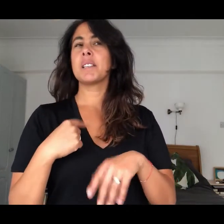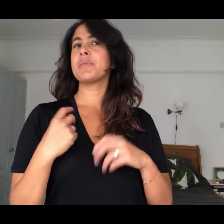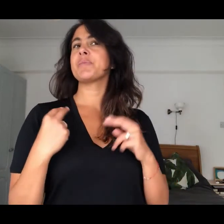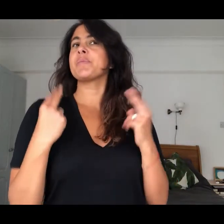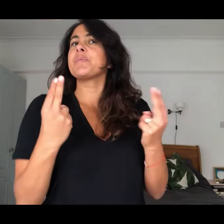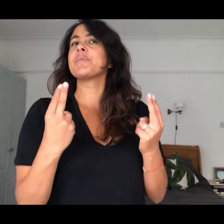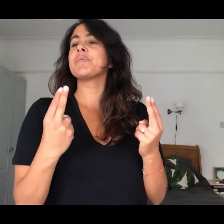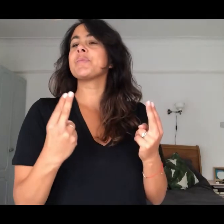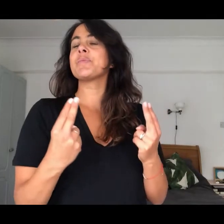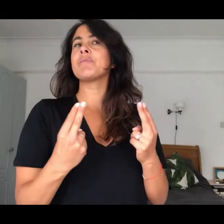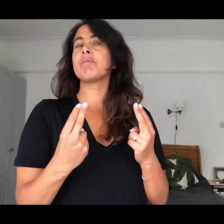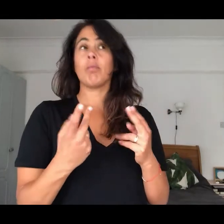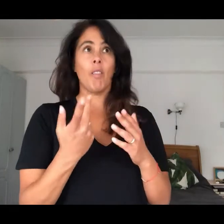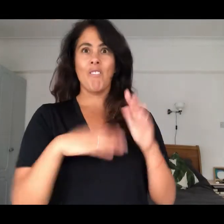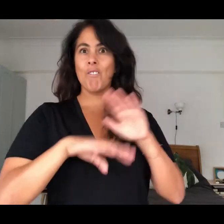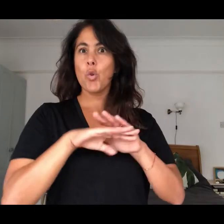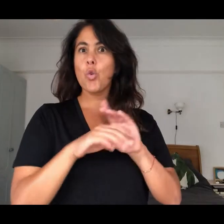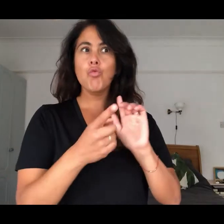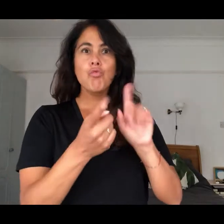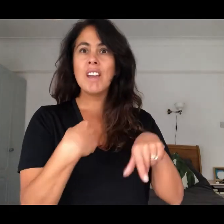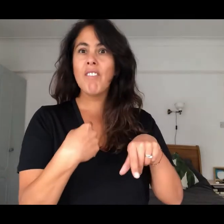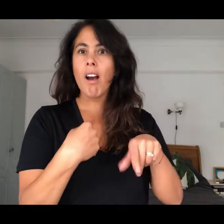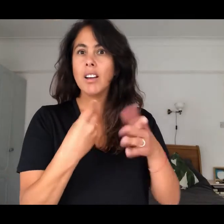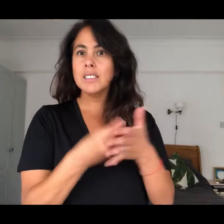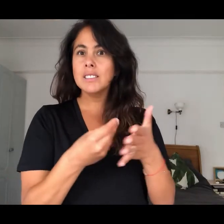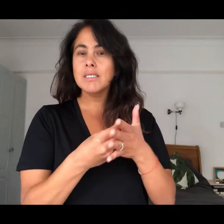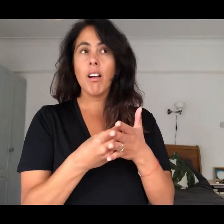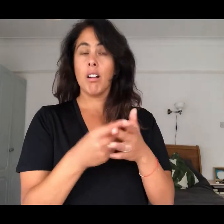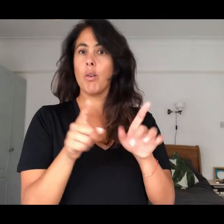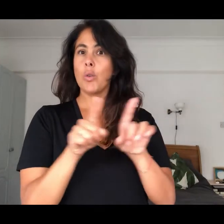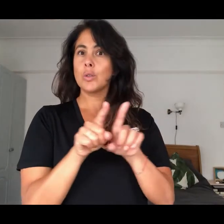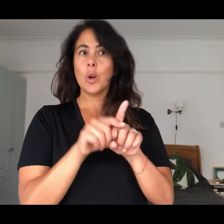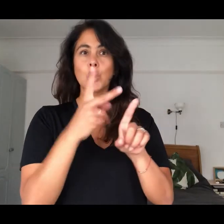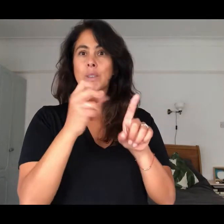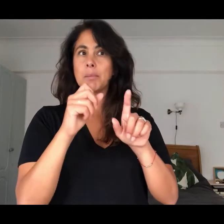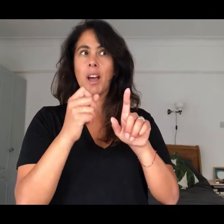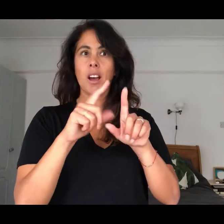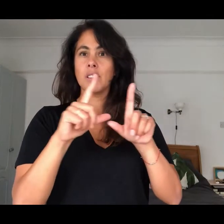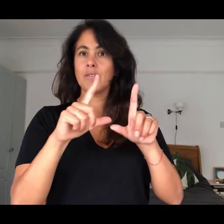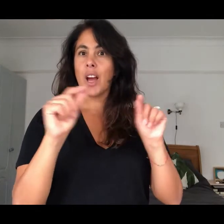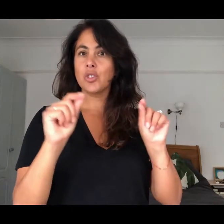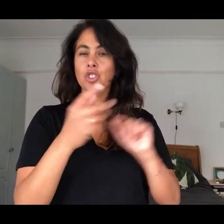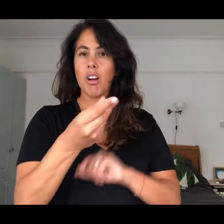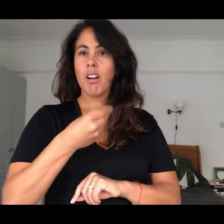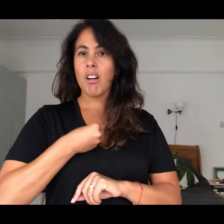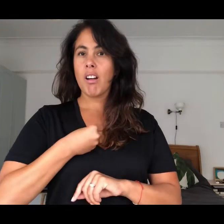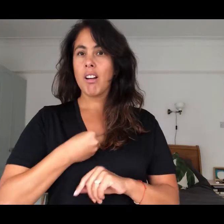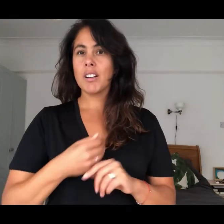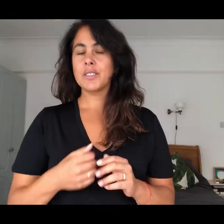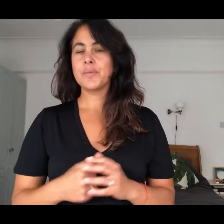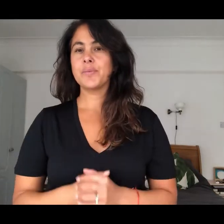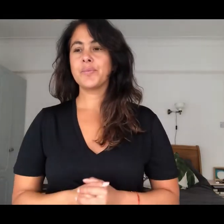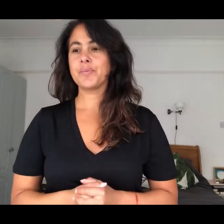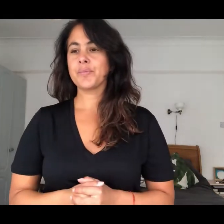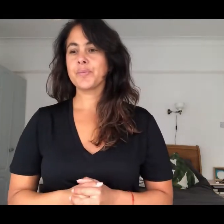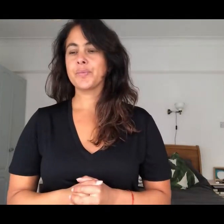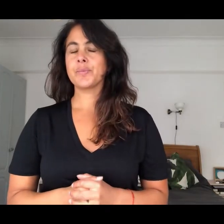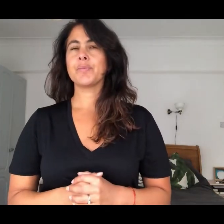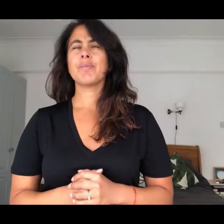green. My work here is done. I get a full refund and a £20